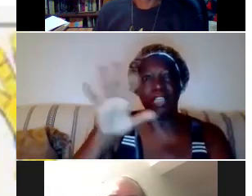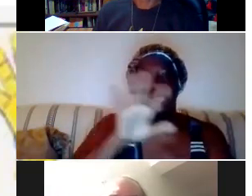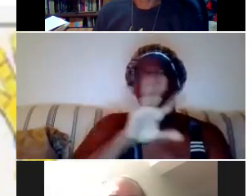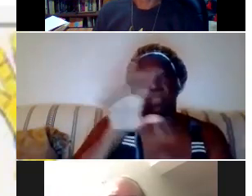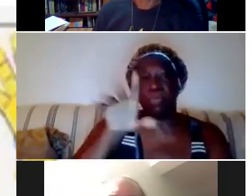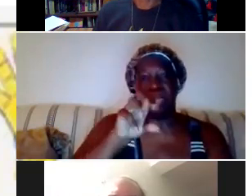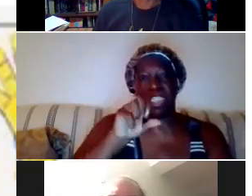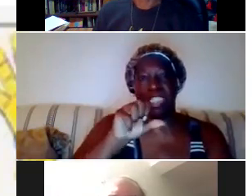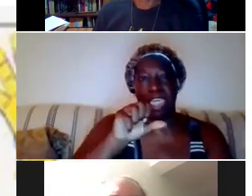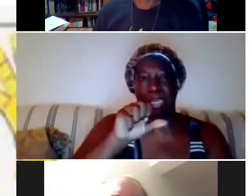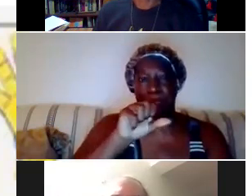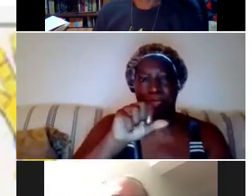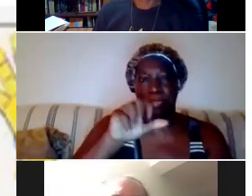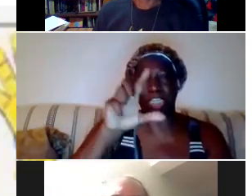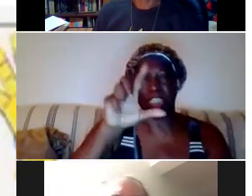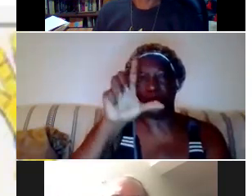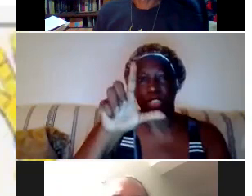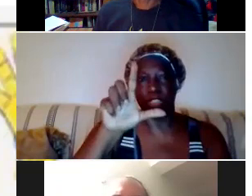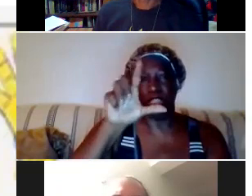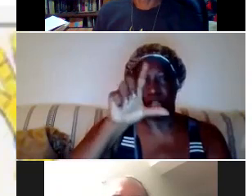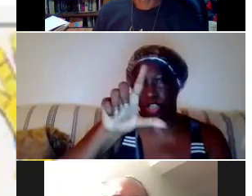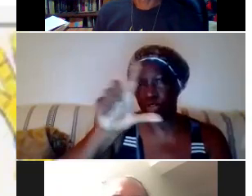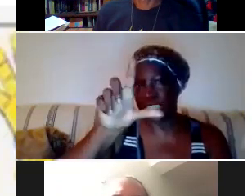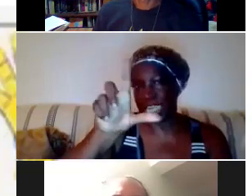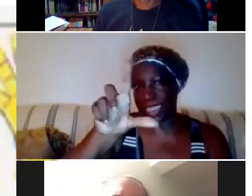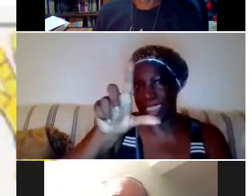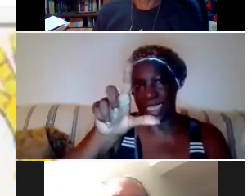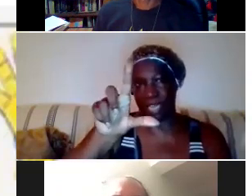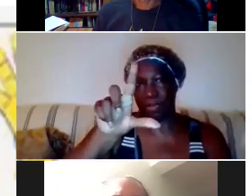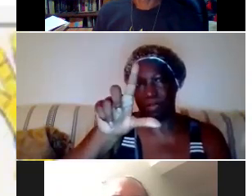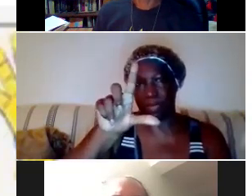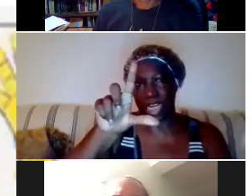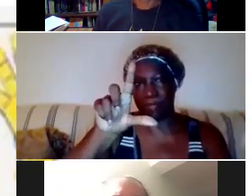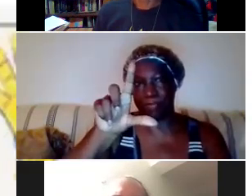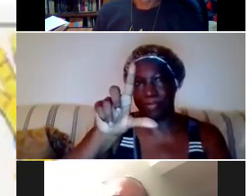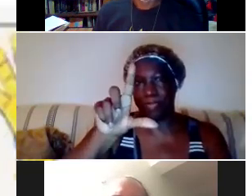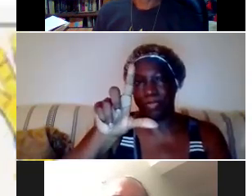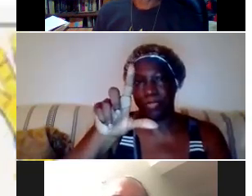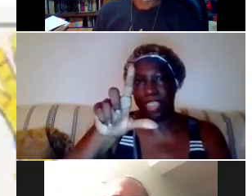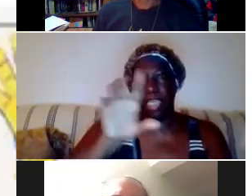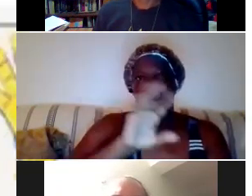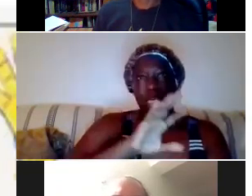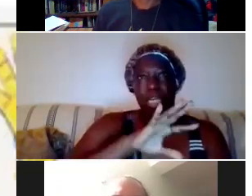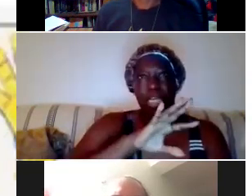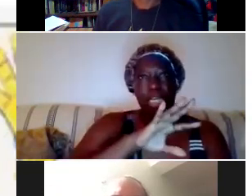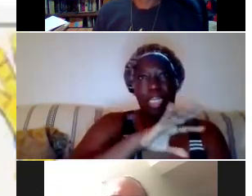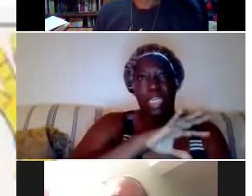Everything else is pretty much the same, except for your 2 is like this now, right? In the